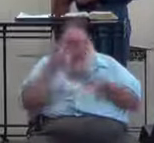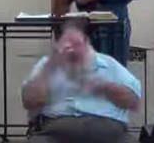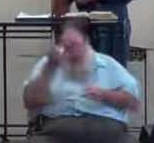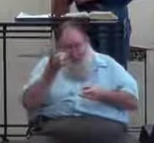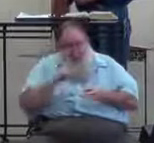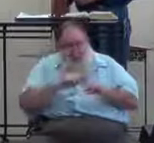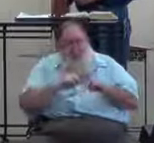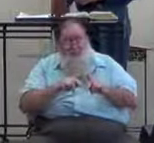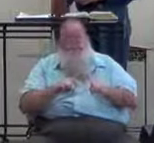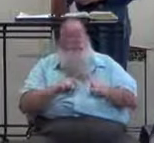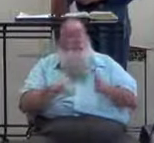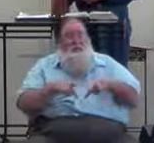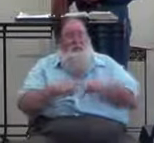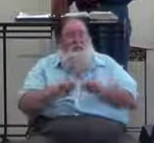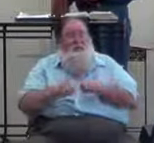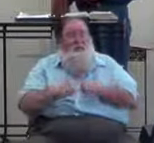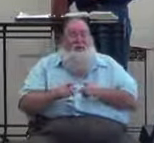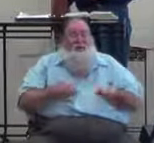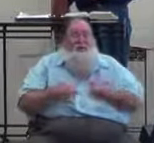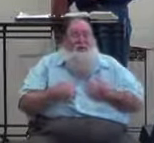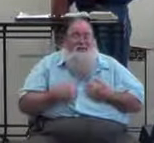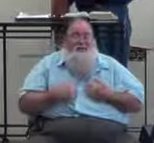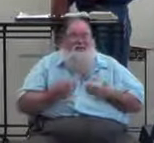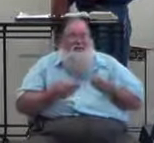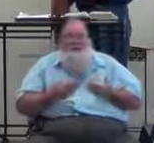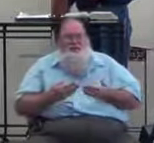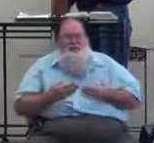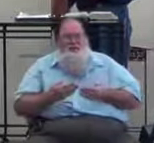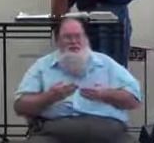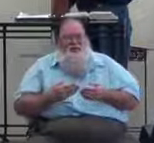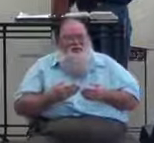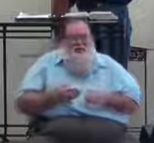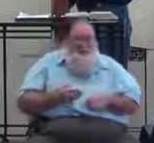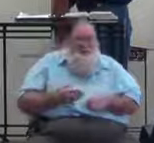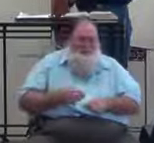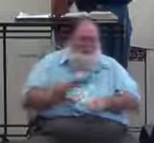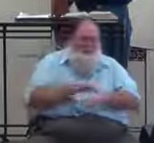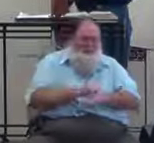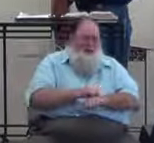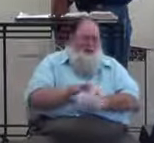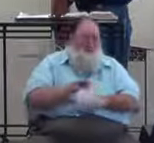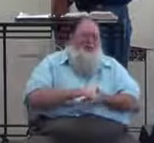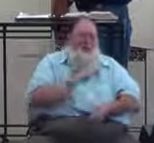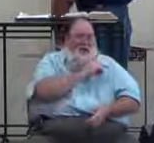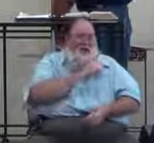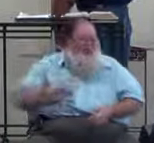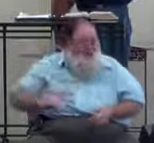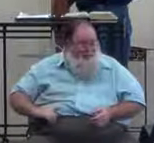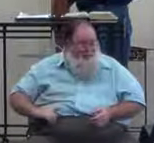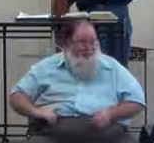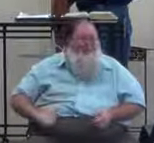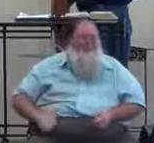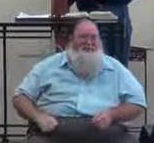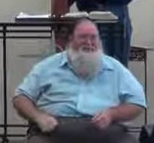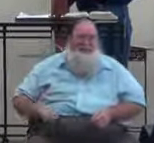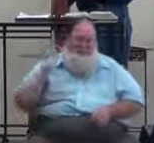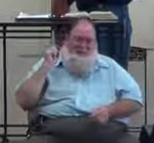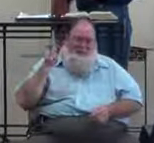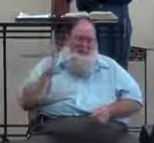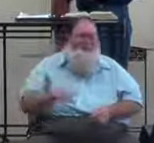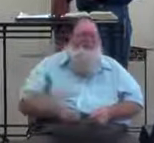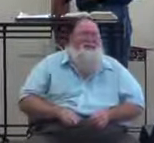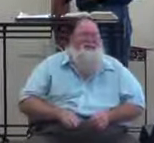I got probably the rock that David hit. I'm not too sure, but I'm speculating. I'll bring it in.